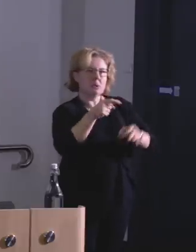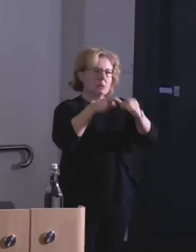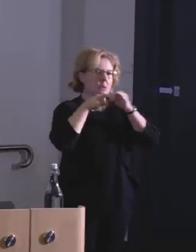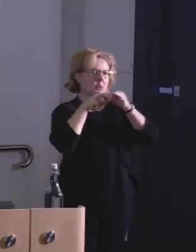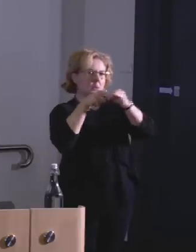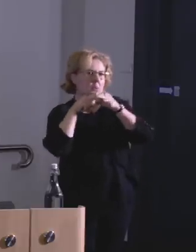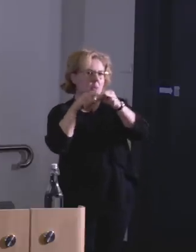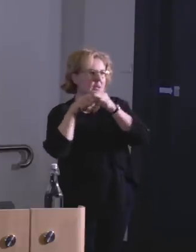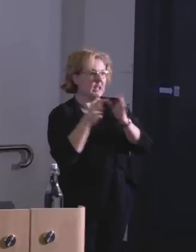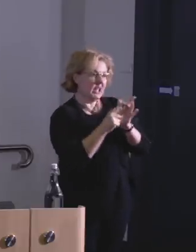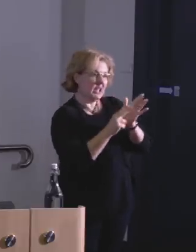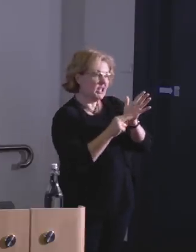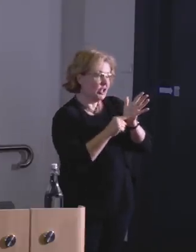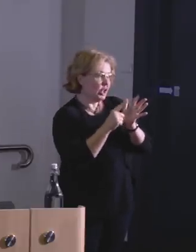me,